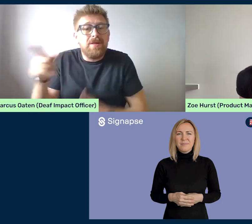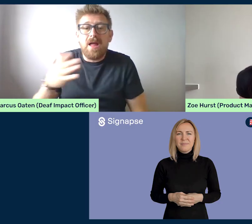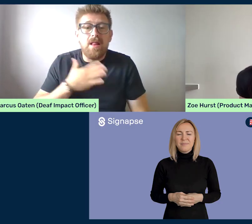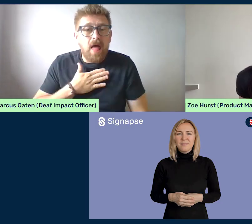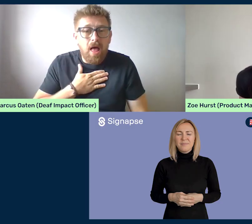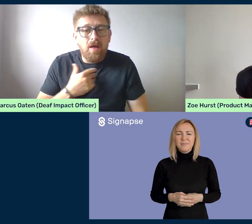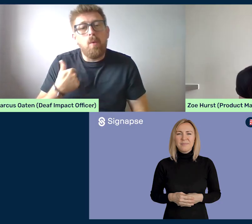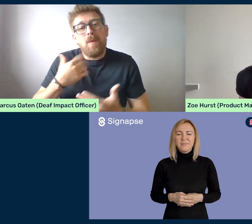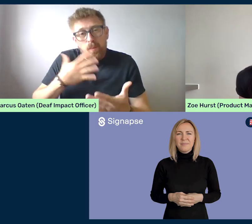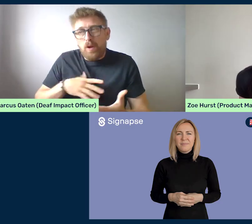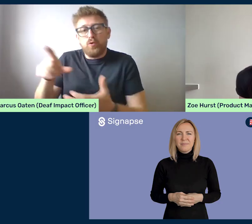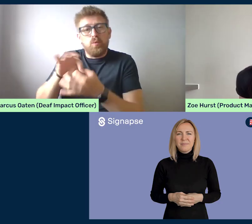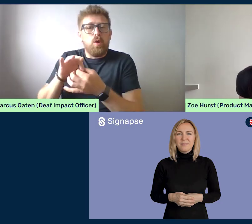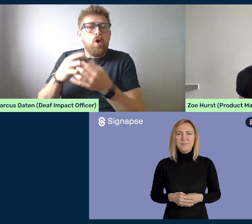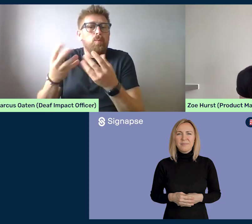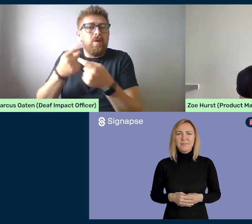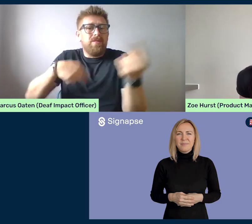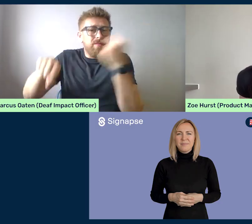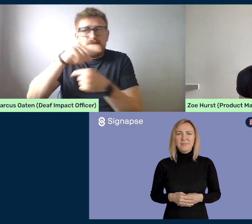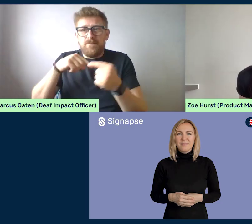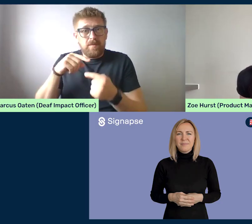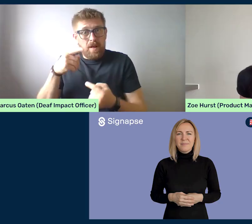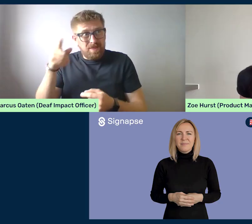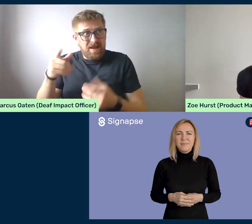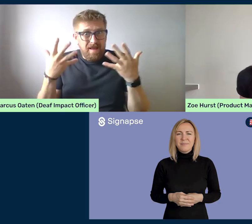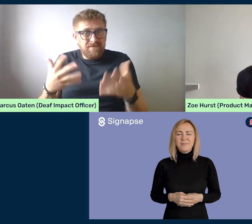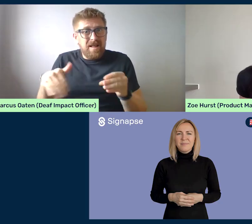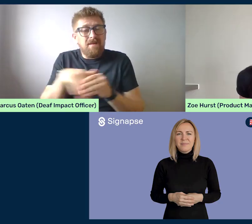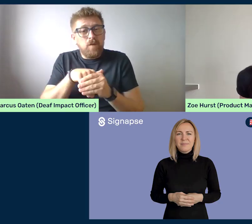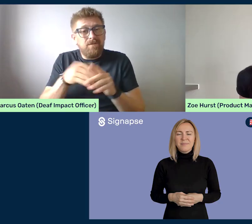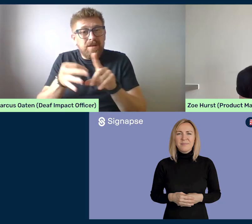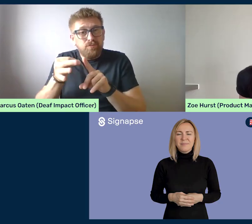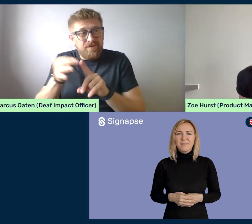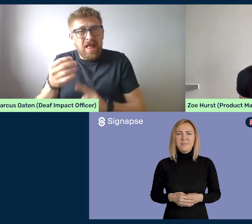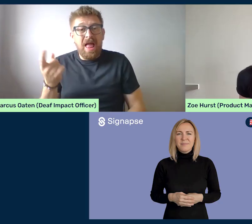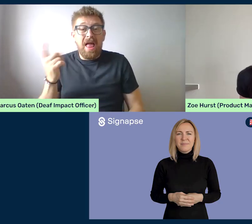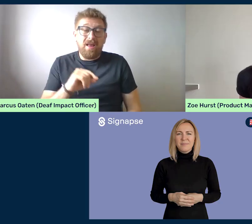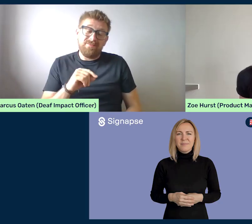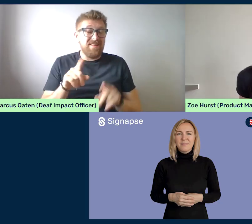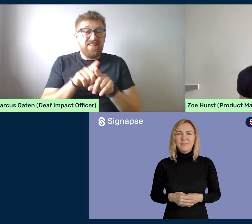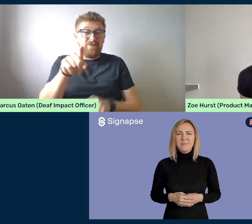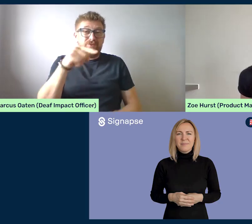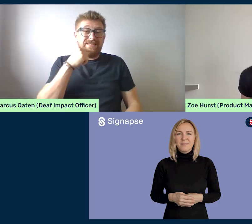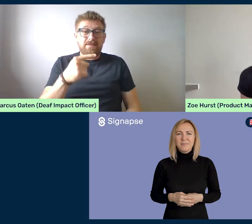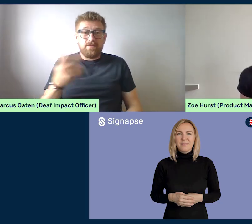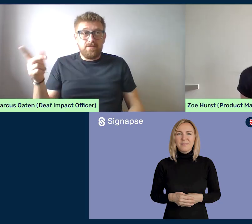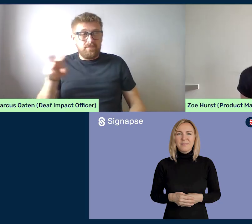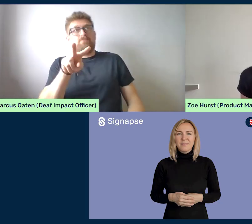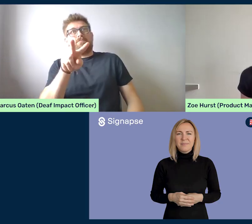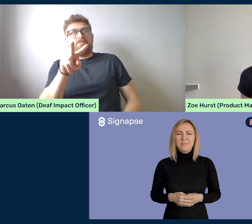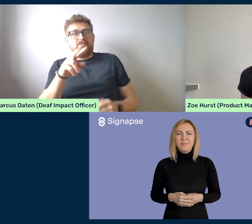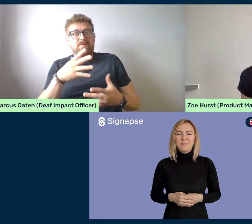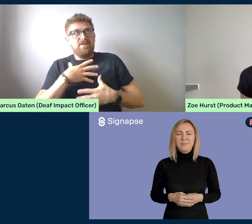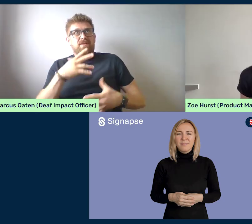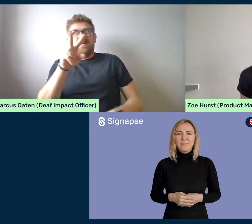And so we will always invite people to come again as much as they want to work with us to make sure they do feel